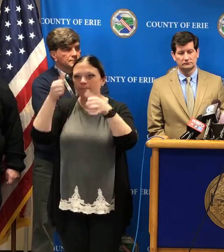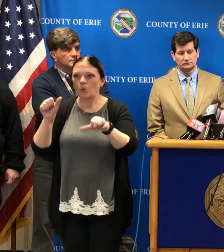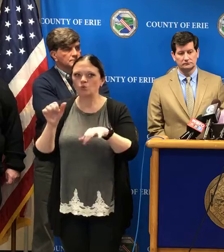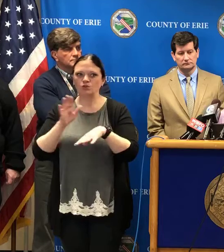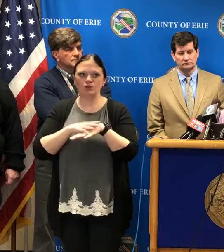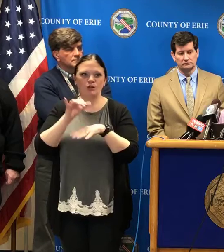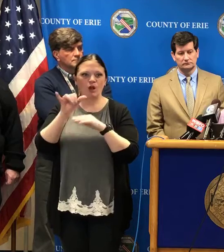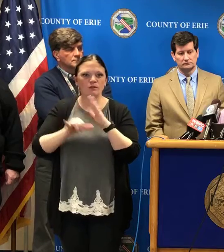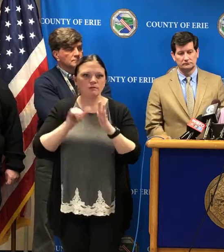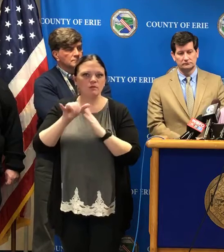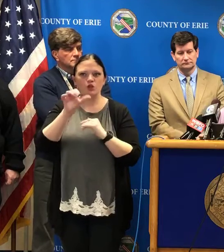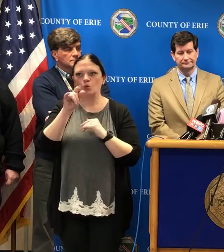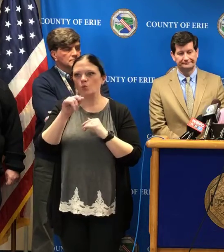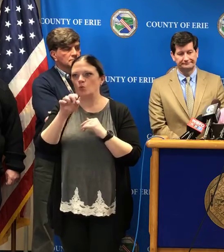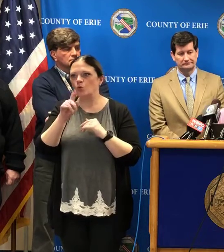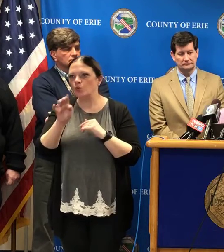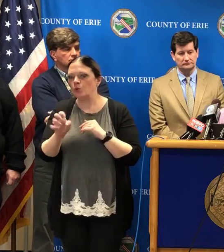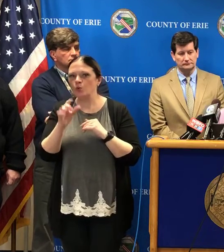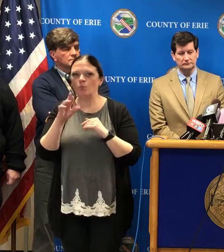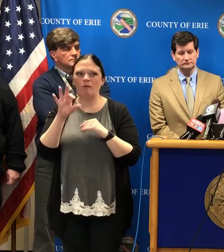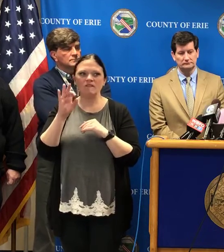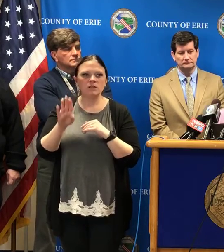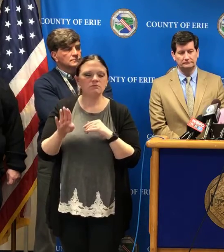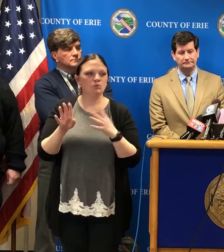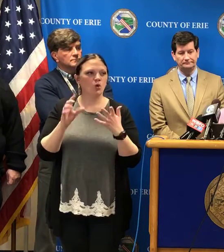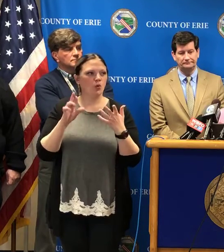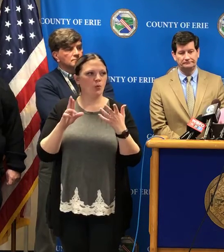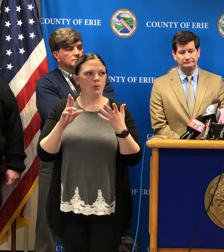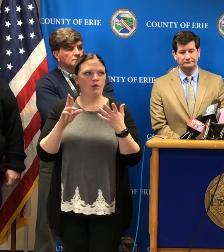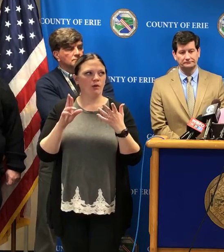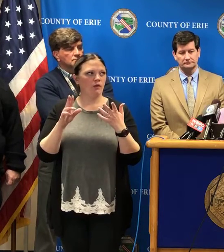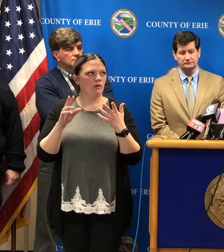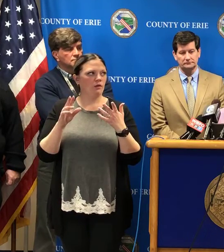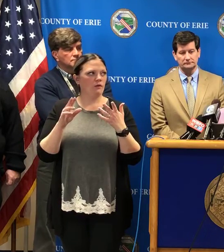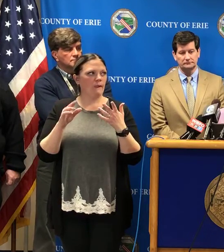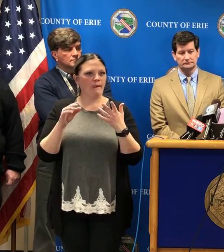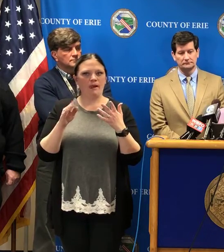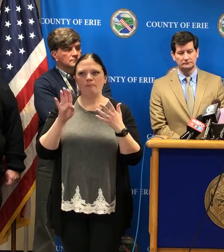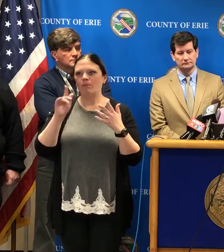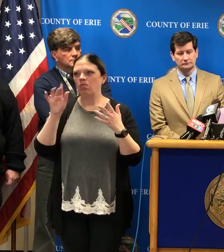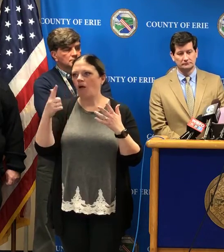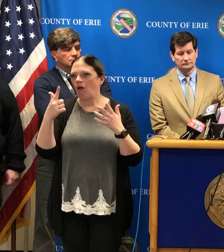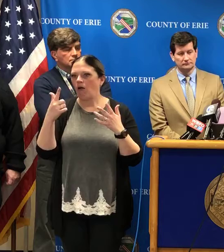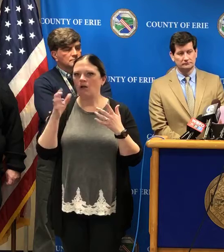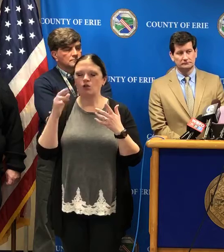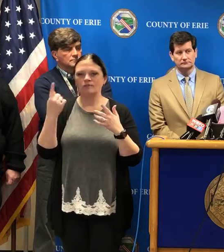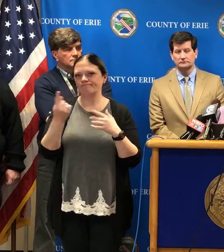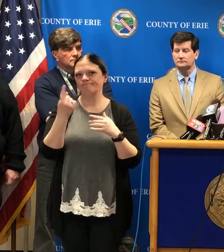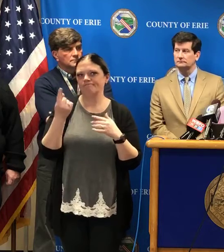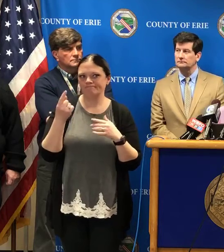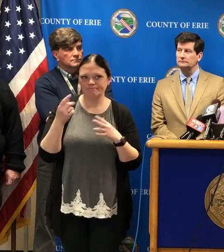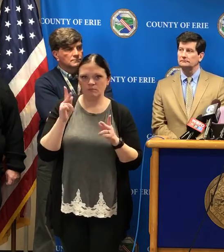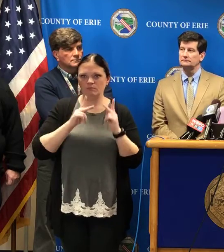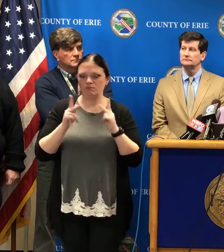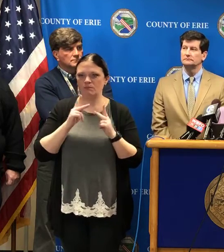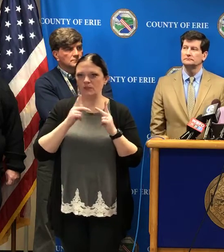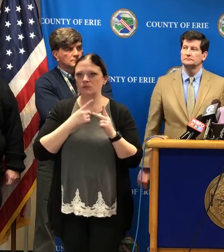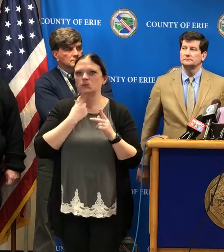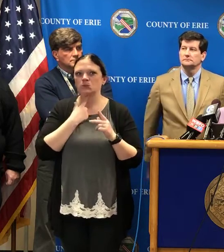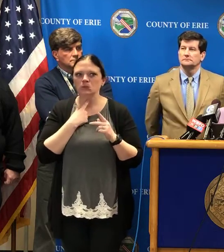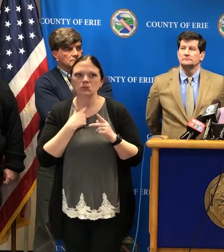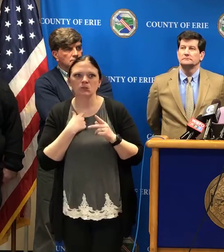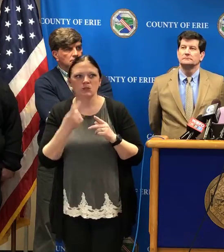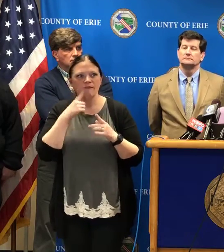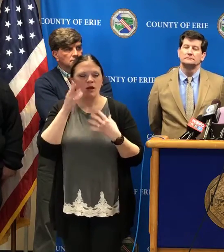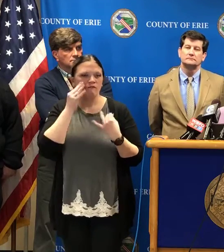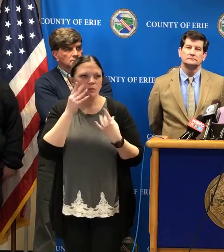on YouTube or on Facebook or on a blog or something like that. And, people are hungry for information. They'll